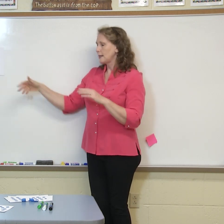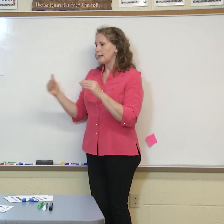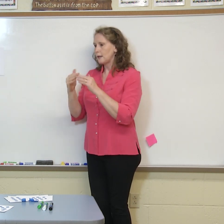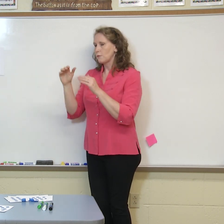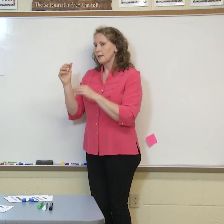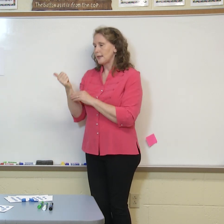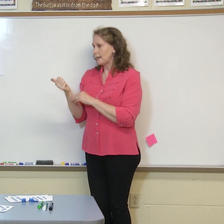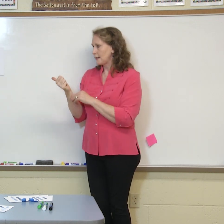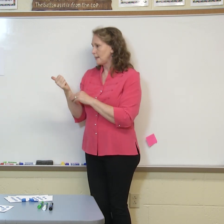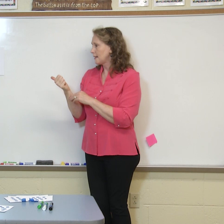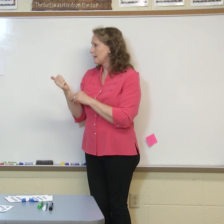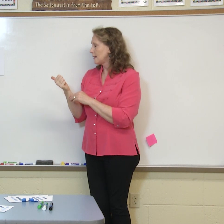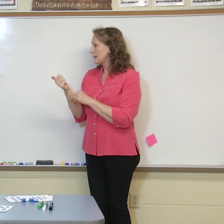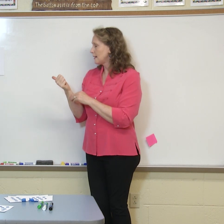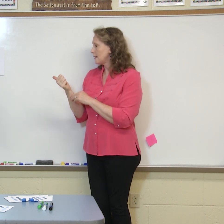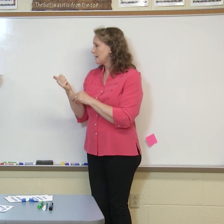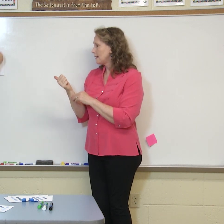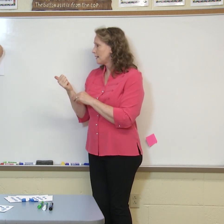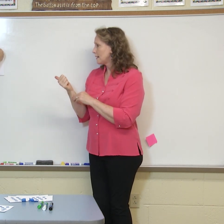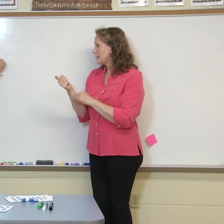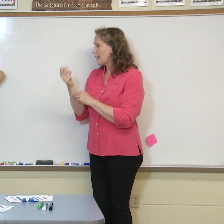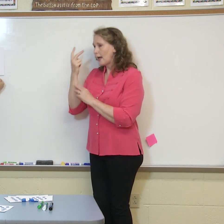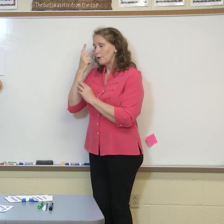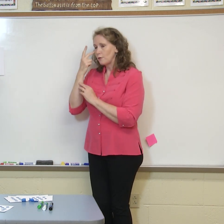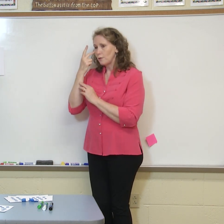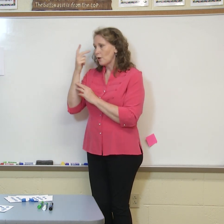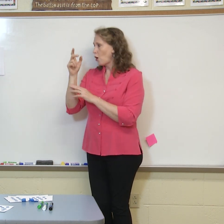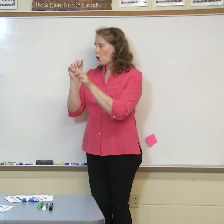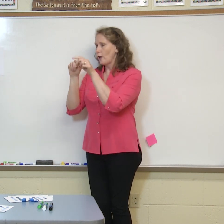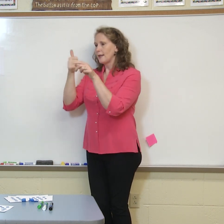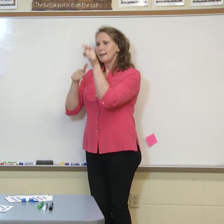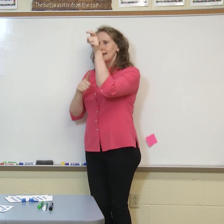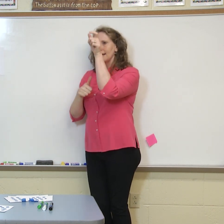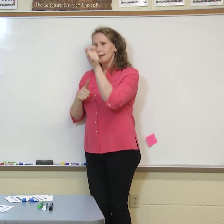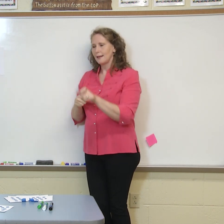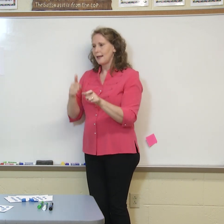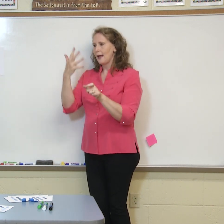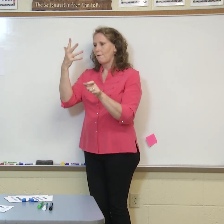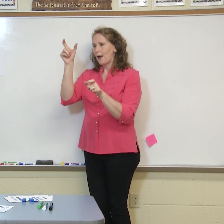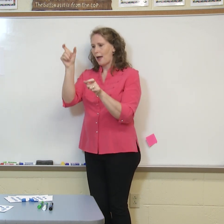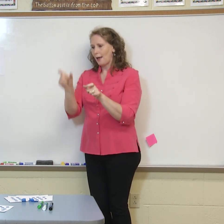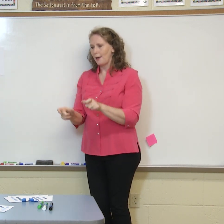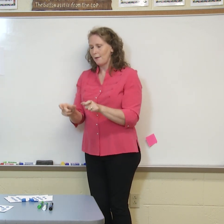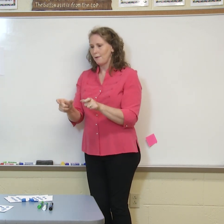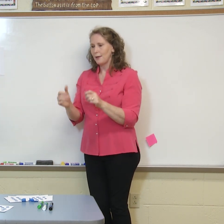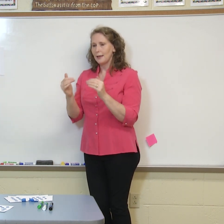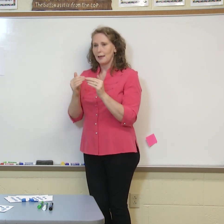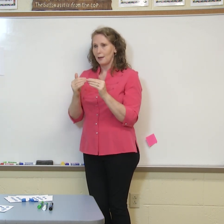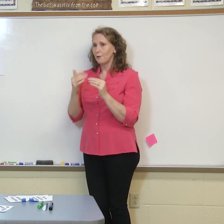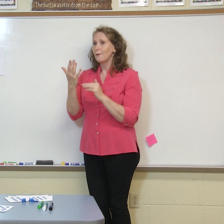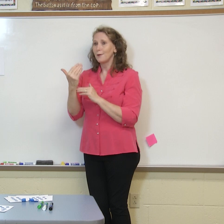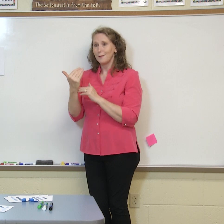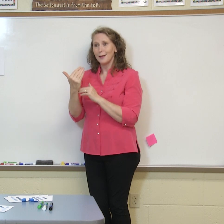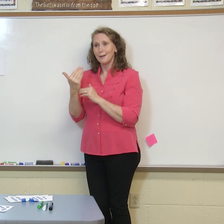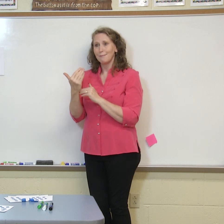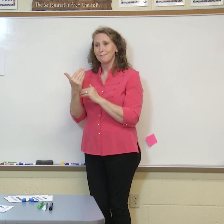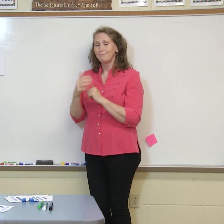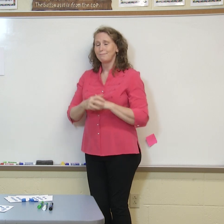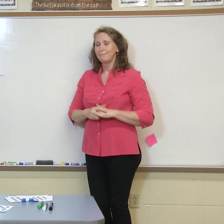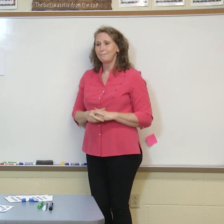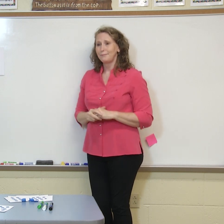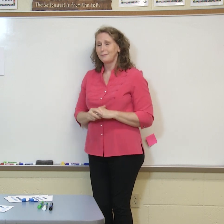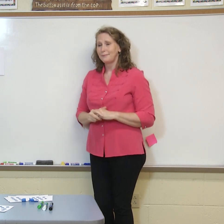10, and you saw 10 and 5 more, which was also